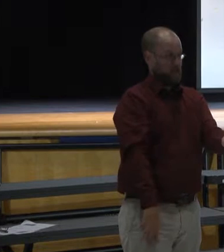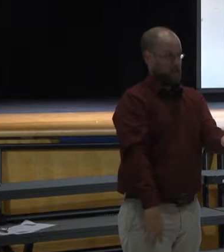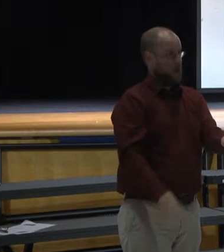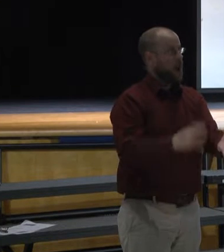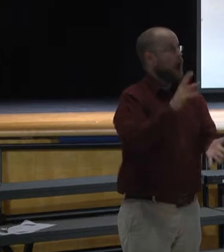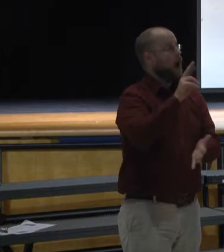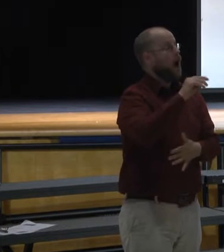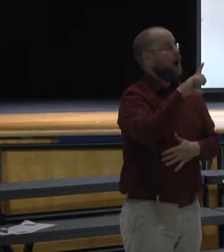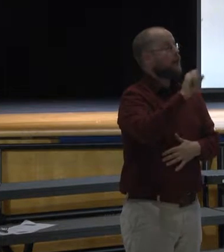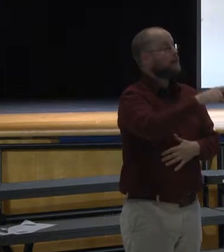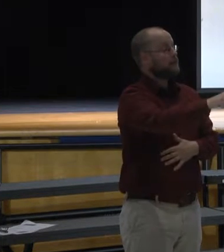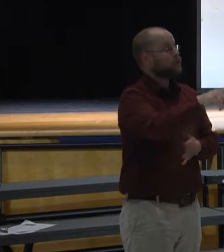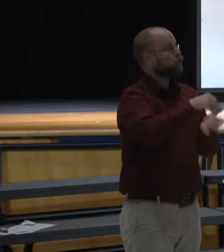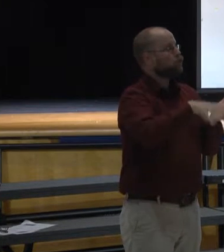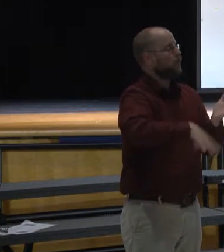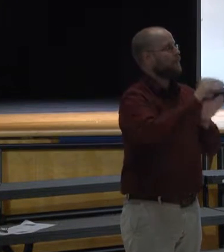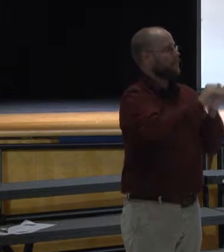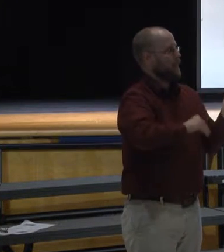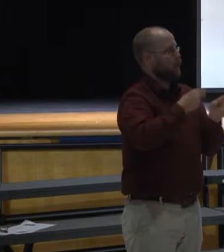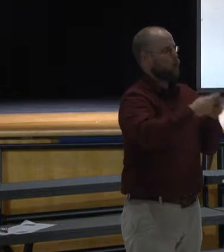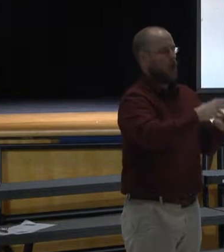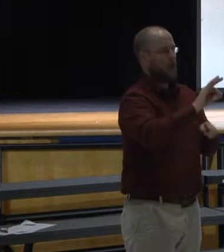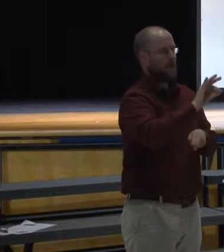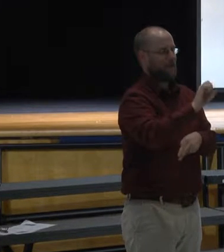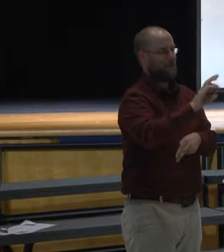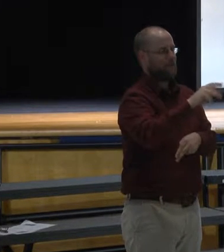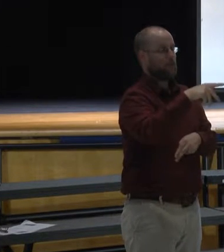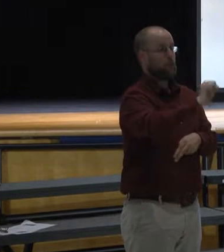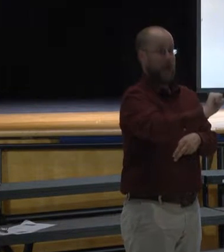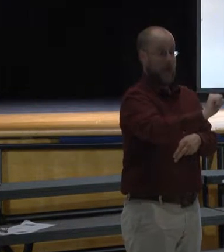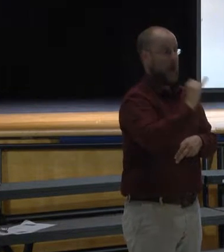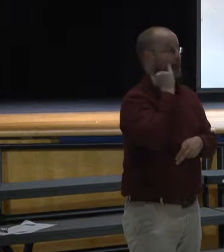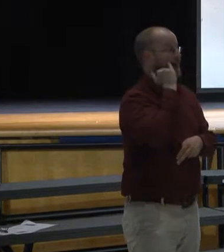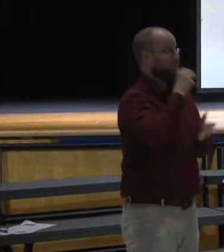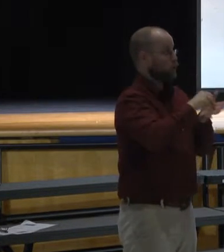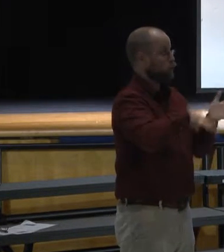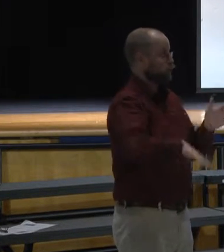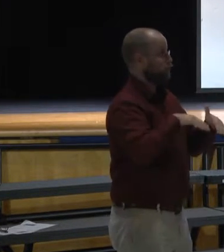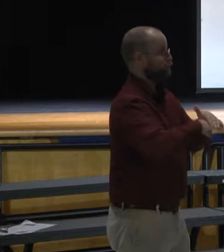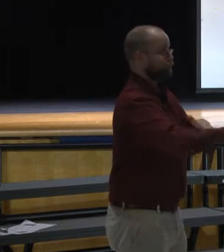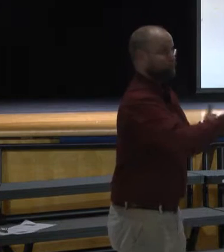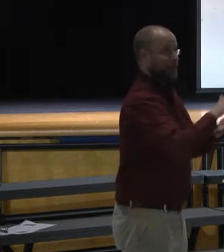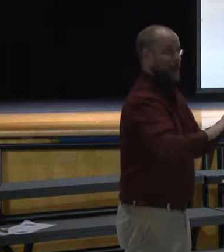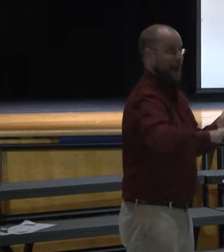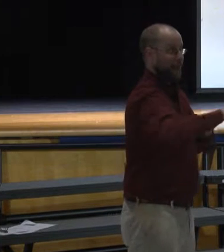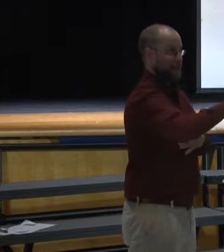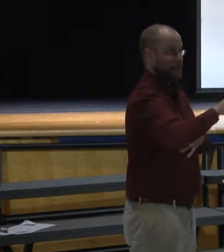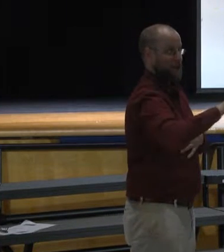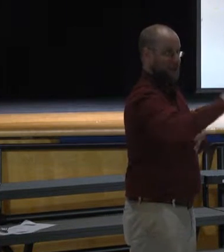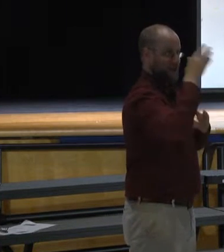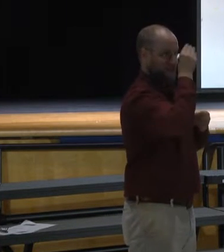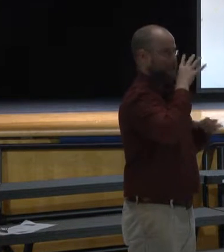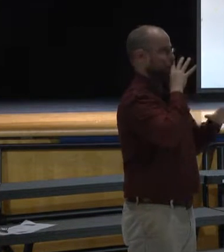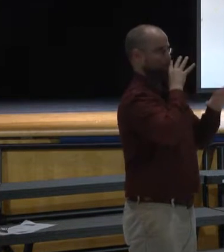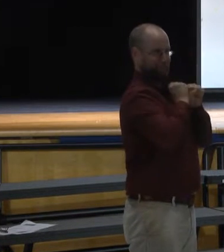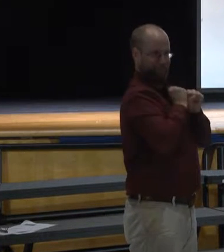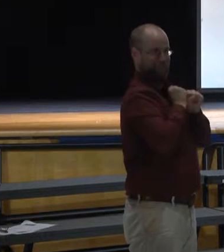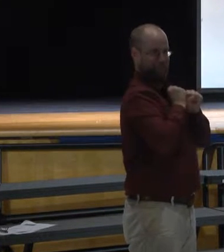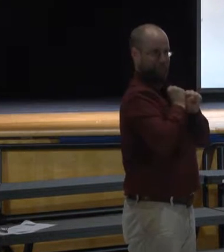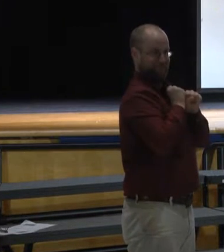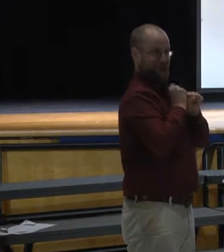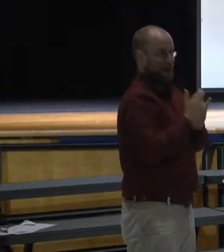once the student's in college, the record's considered theirs, and they have to sign off giving the school the right to talk to the